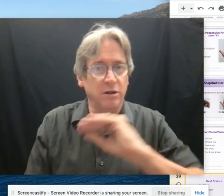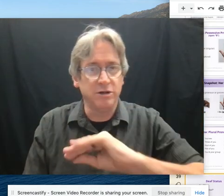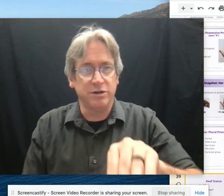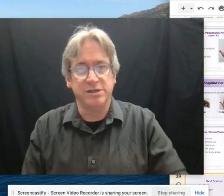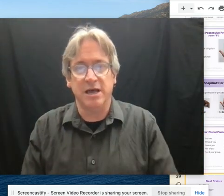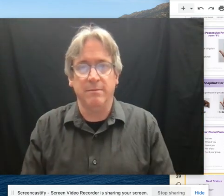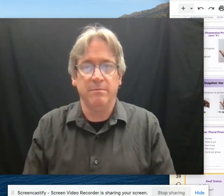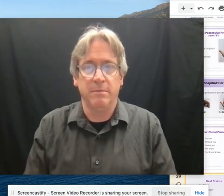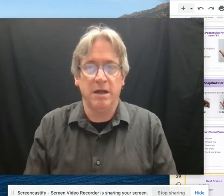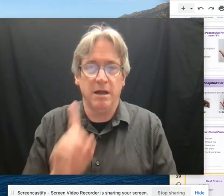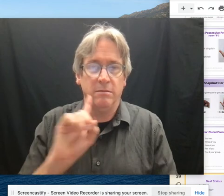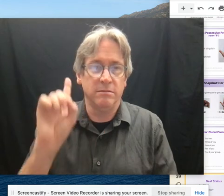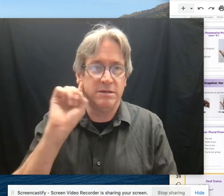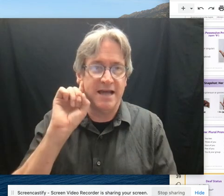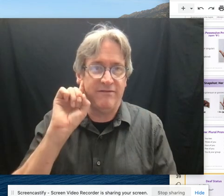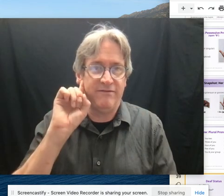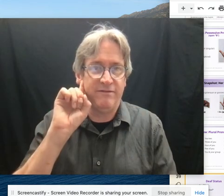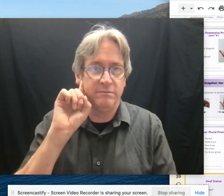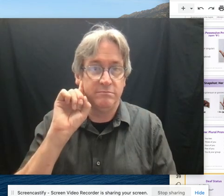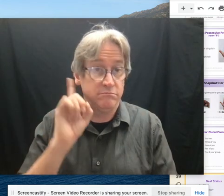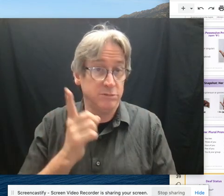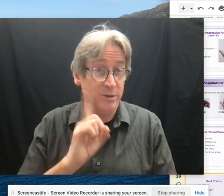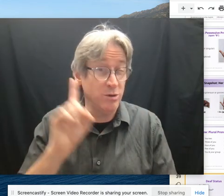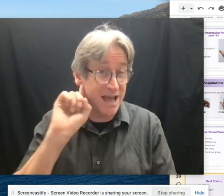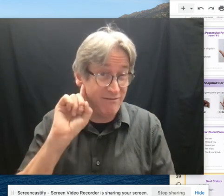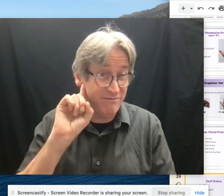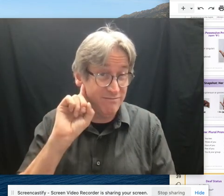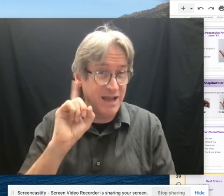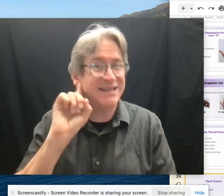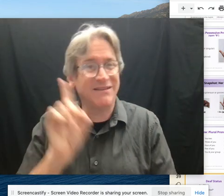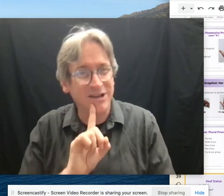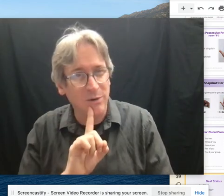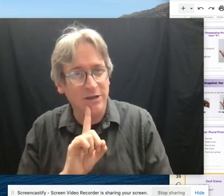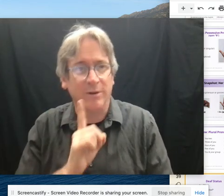Signs, they'll introduce them. Deaf.